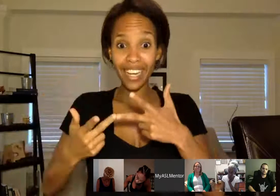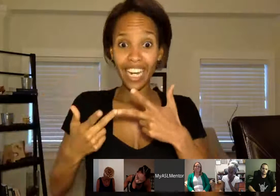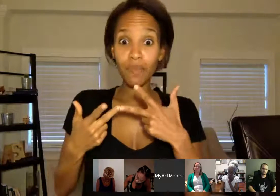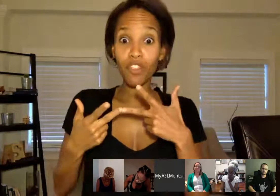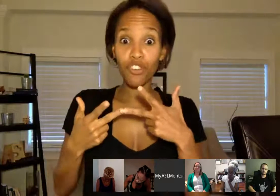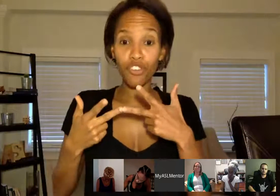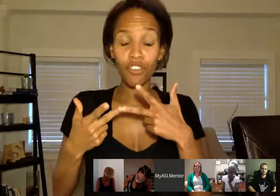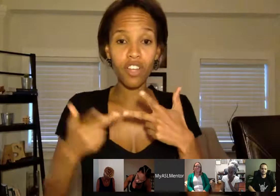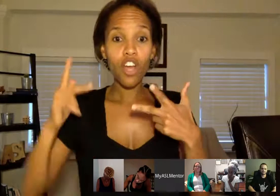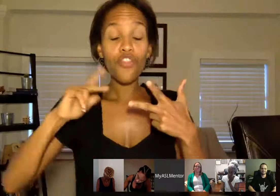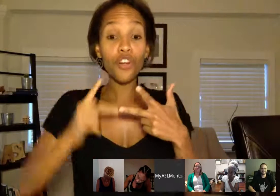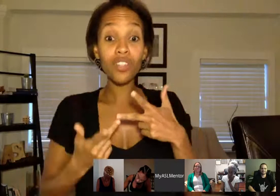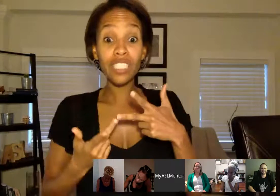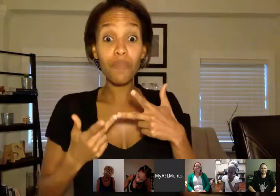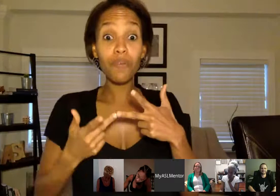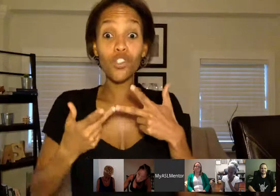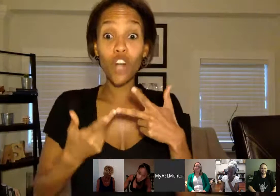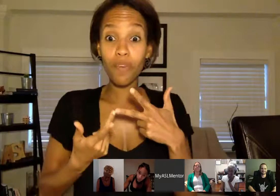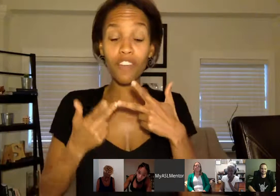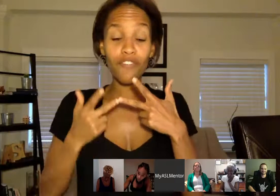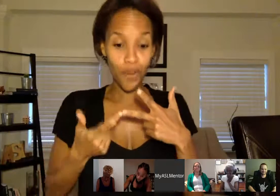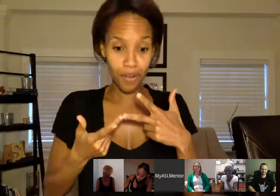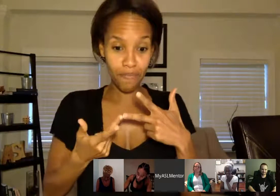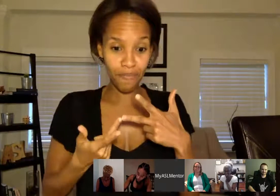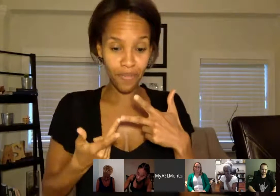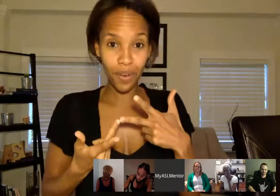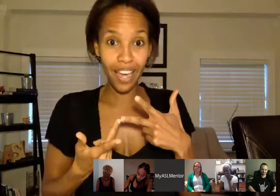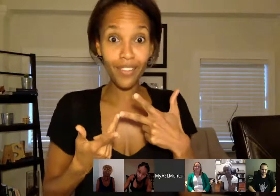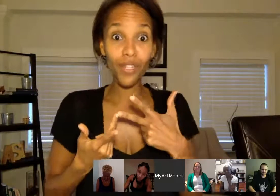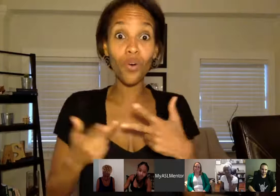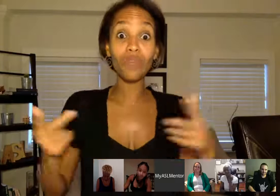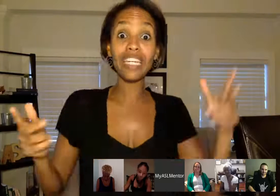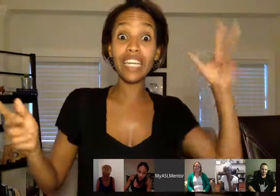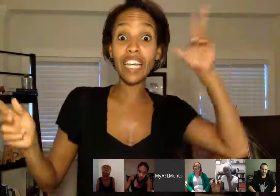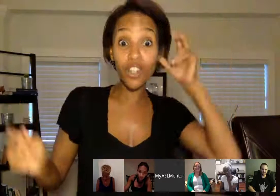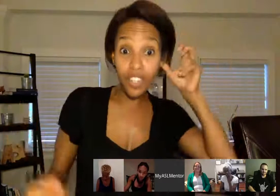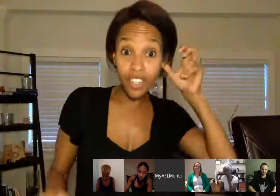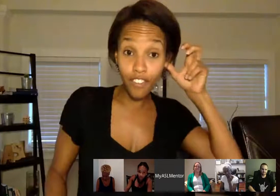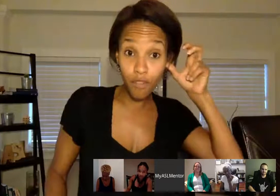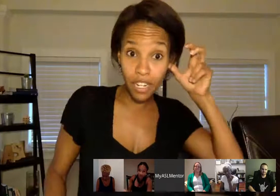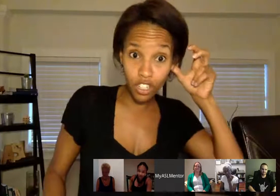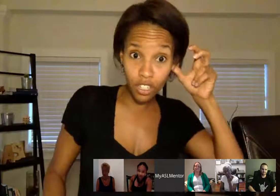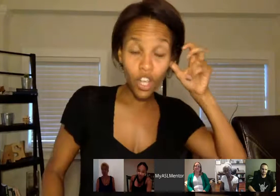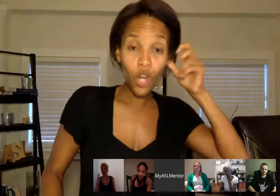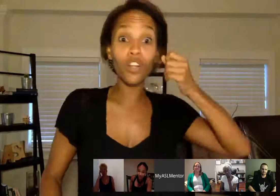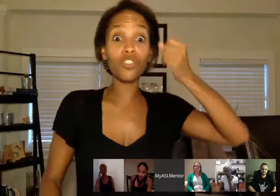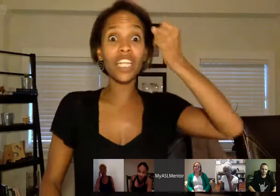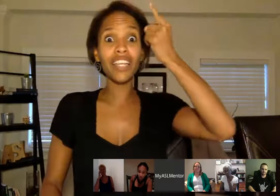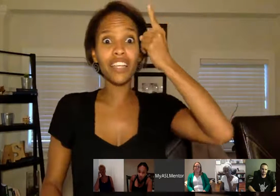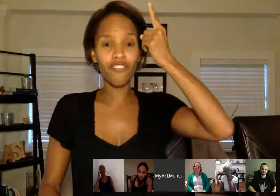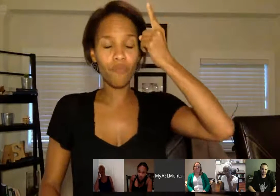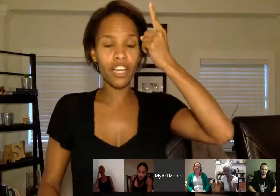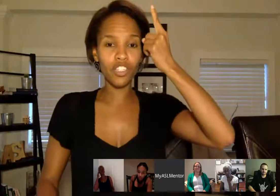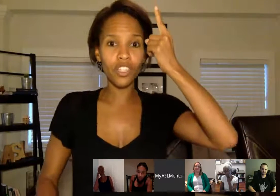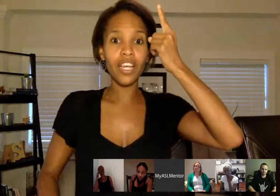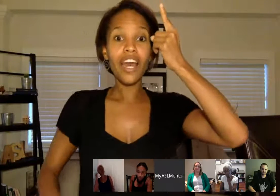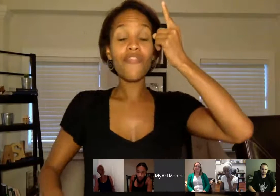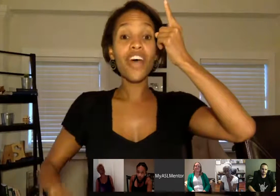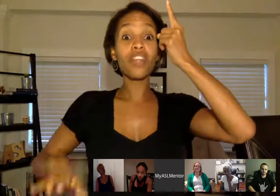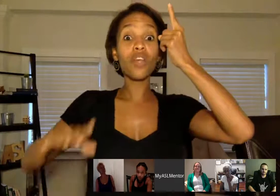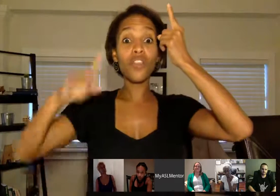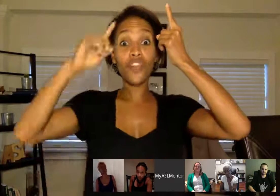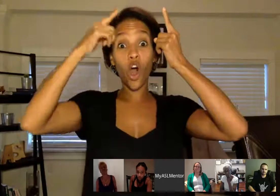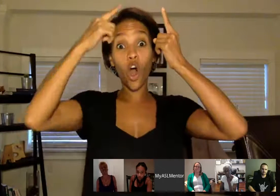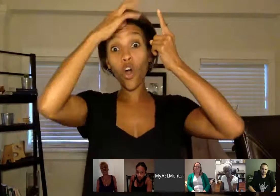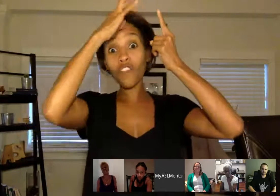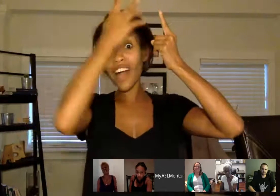By second, I mean third. Third step is dropping form. Okay, so when we hear the information, we understand the information,